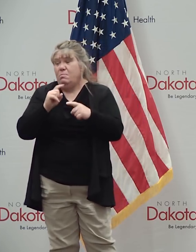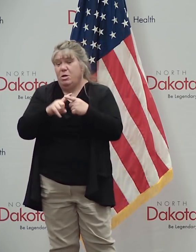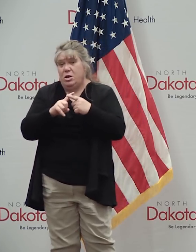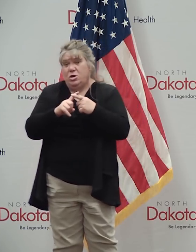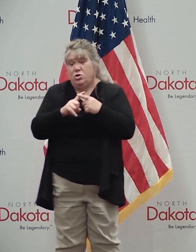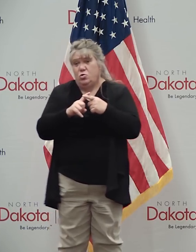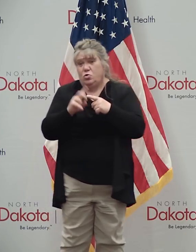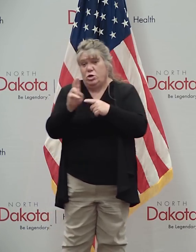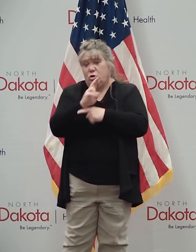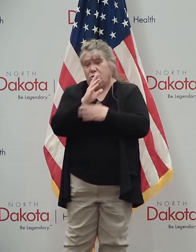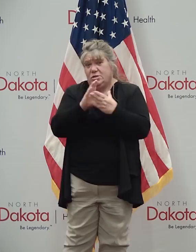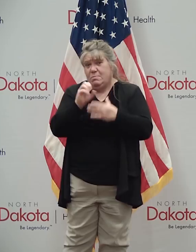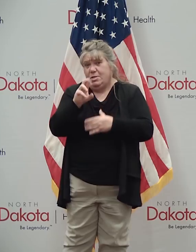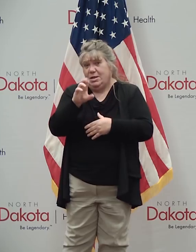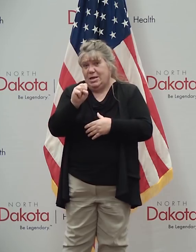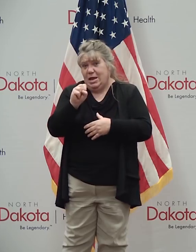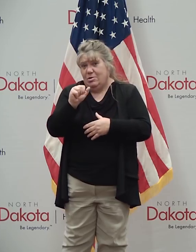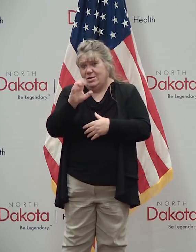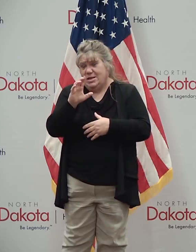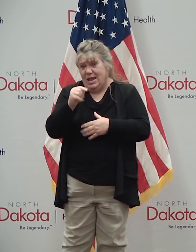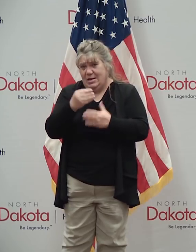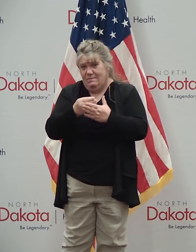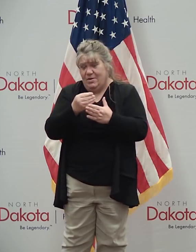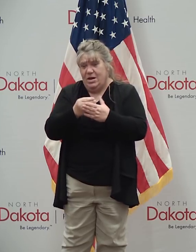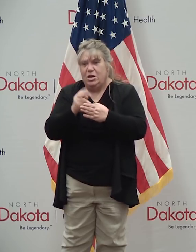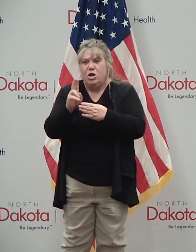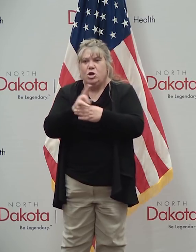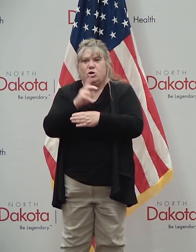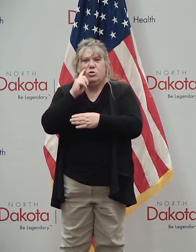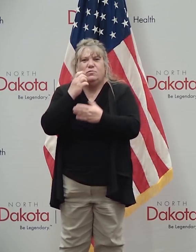Act funding that states receive towards economic